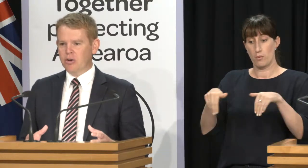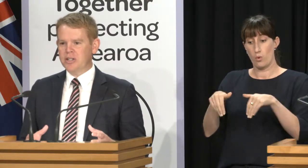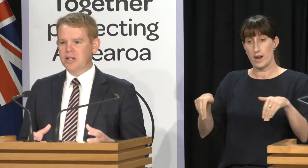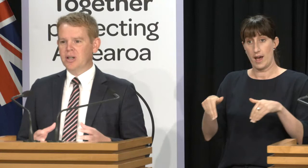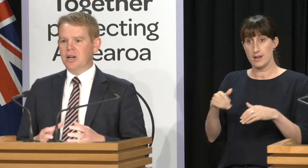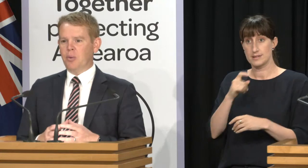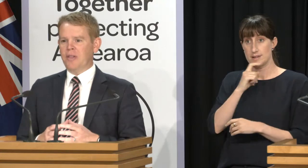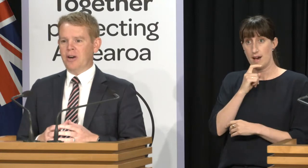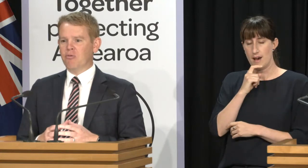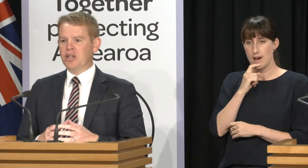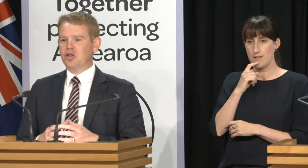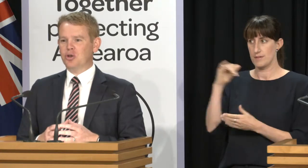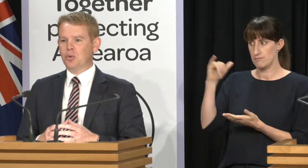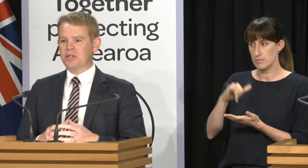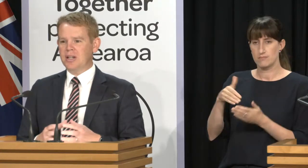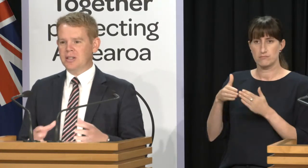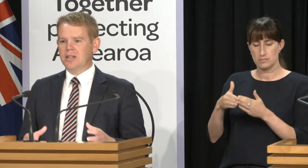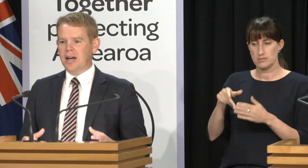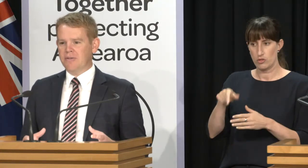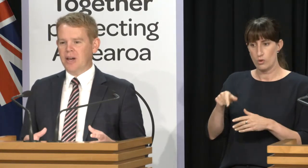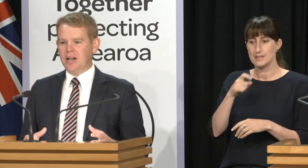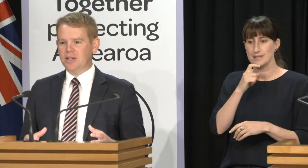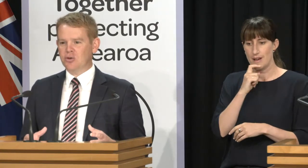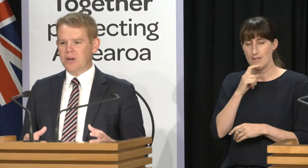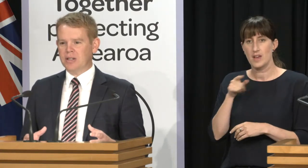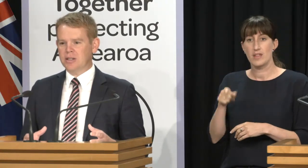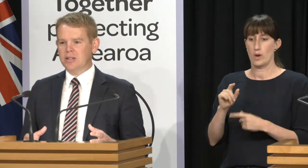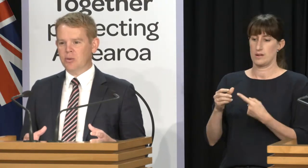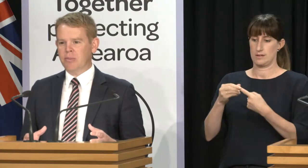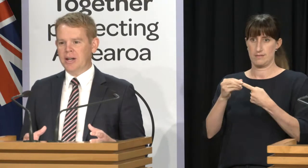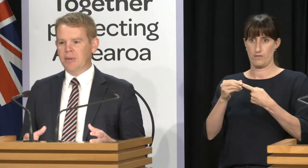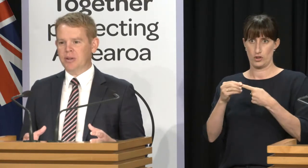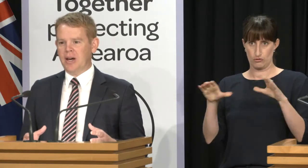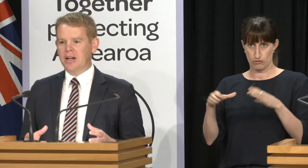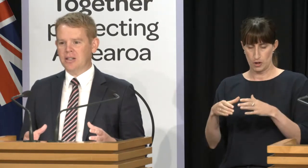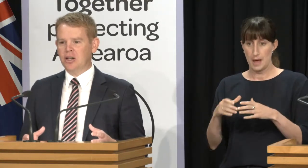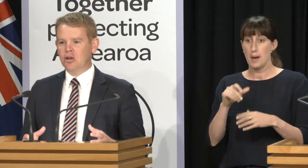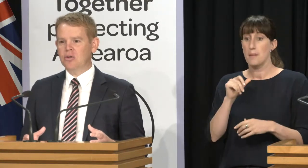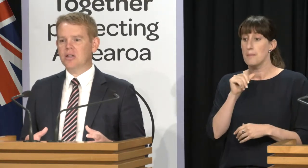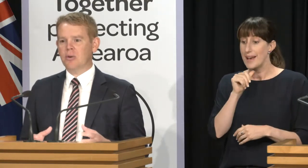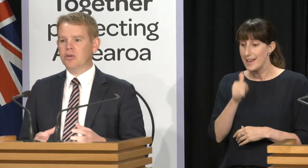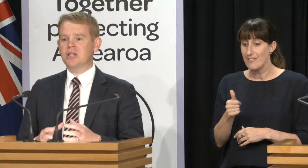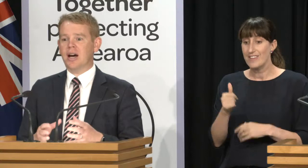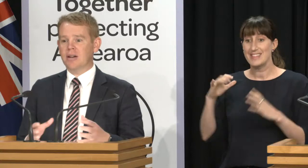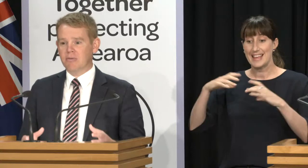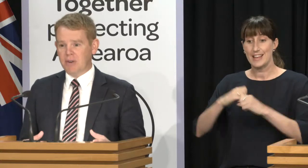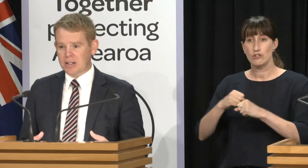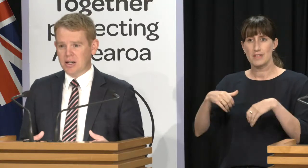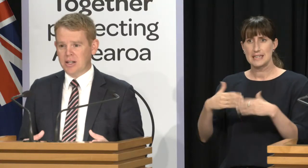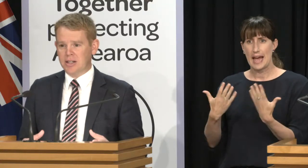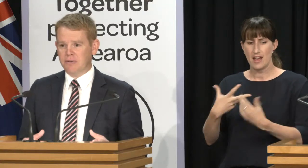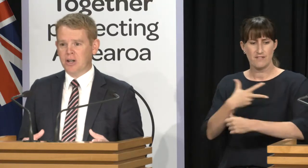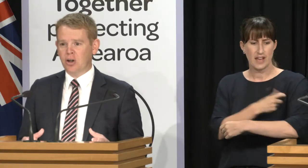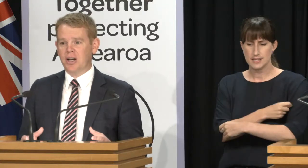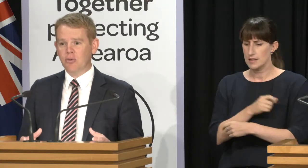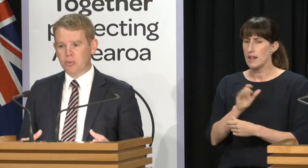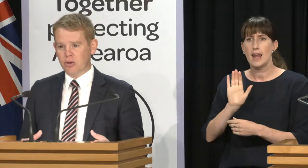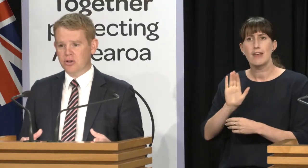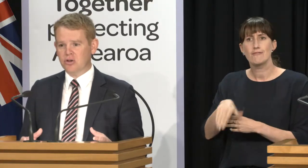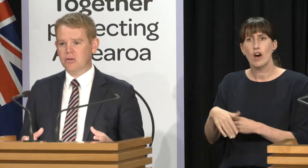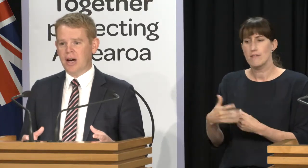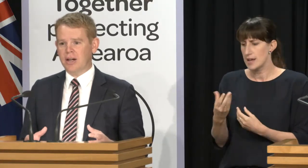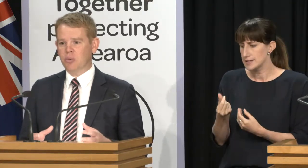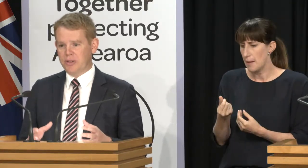first priority. When they reached towards the end of the day, if they had extra vaccines that were made up that they hadn't yet used, they would start vaccinating the frontline